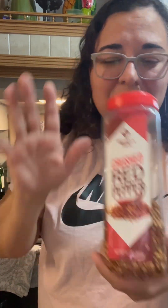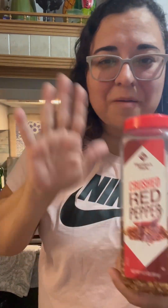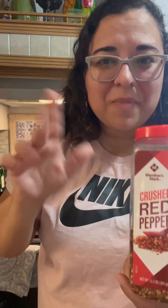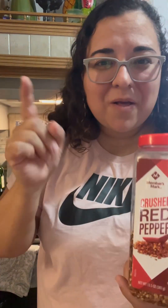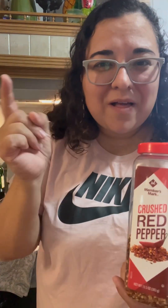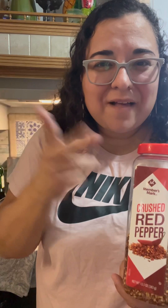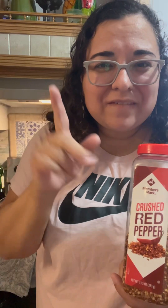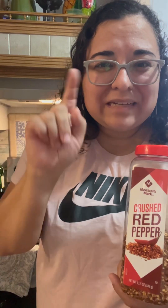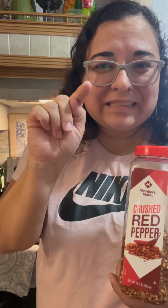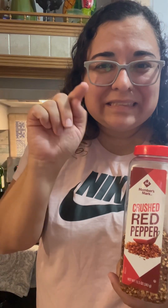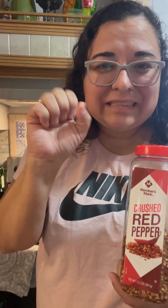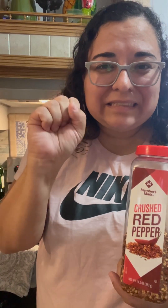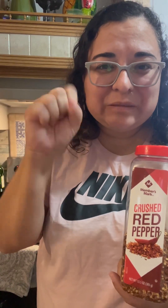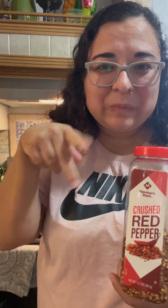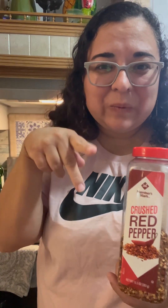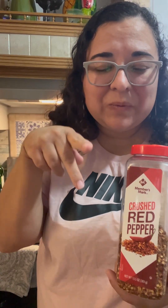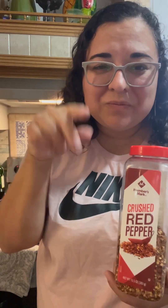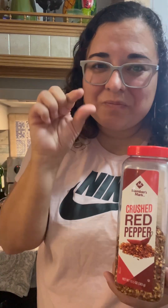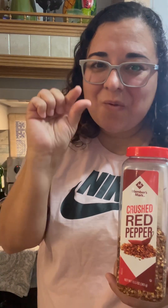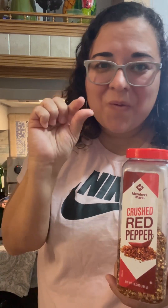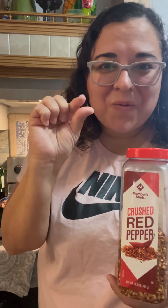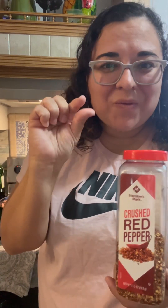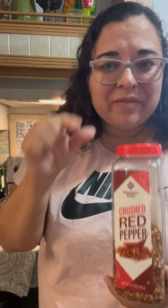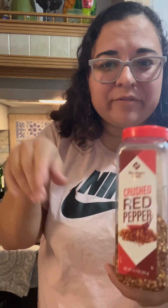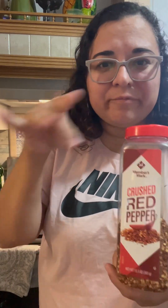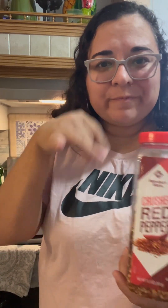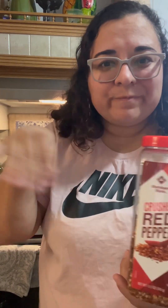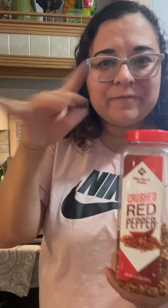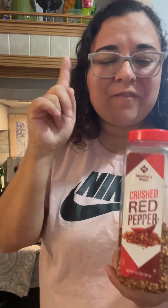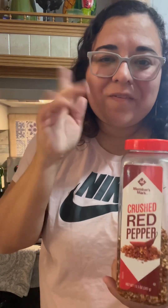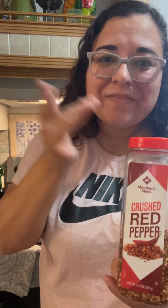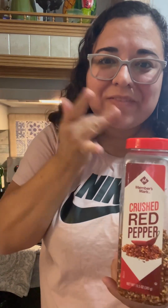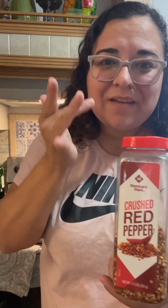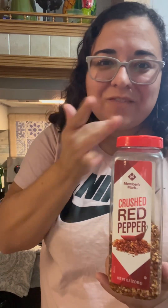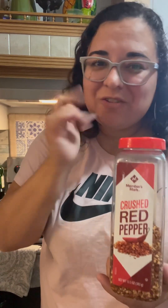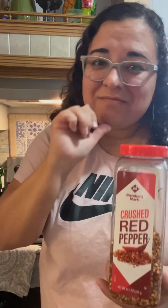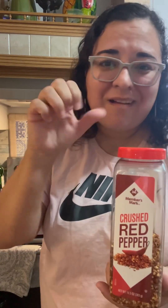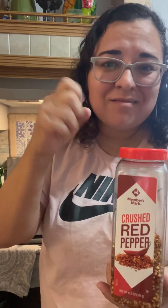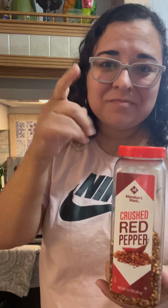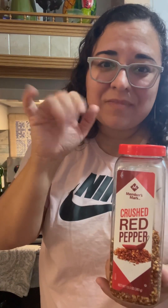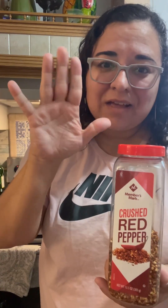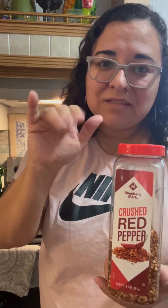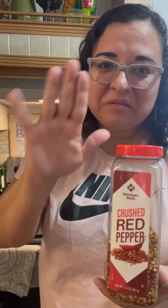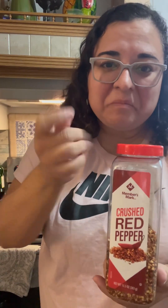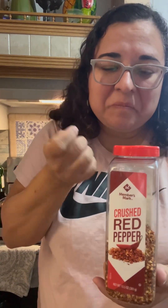don't have to add the red crushed peppers, but I like to add just a little bit in 1 teaspoon